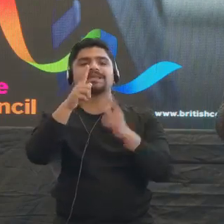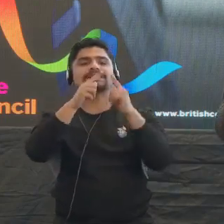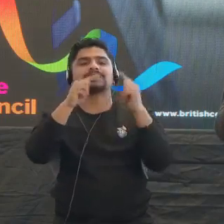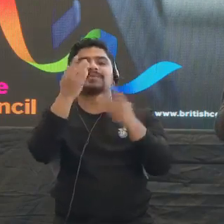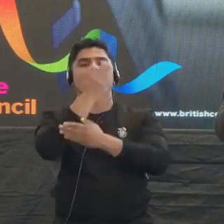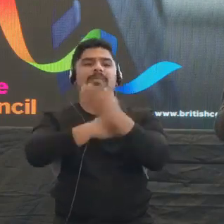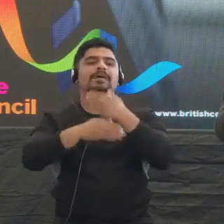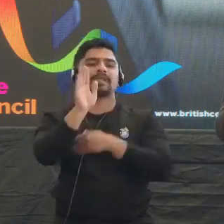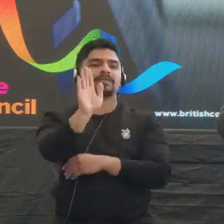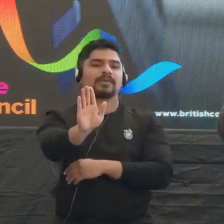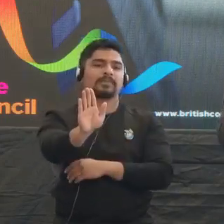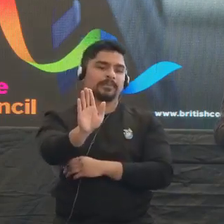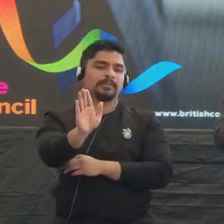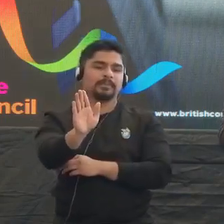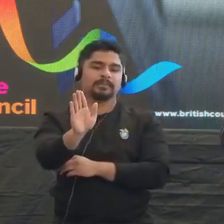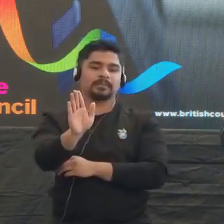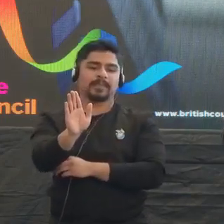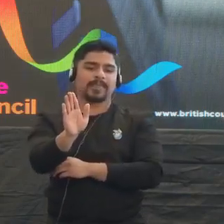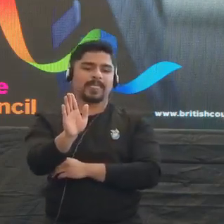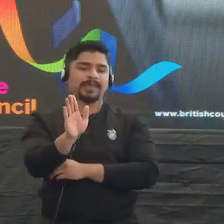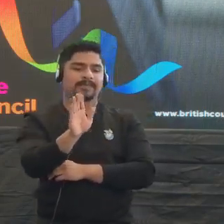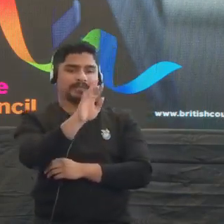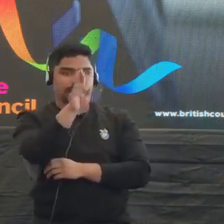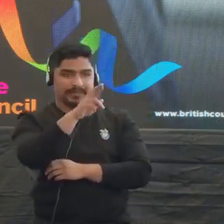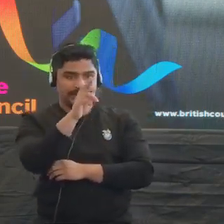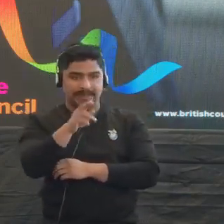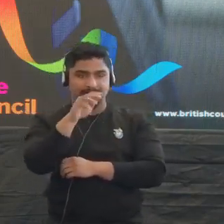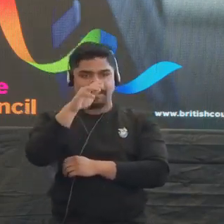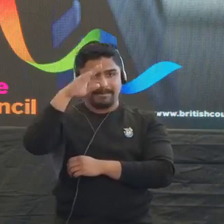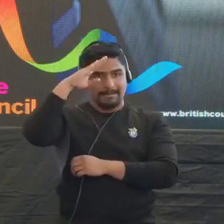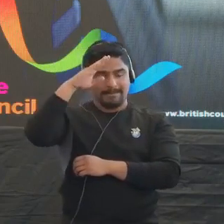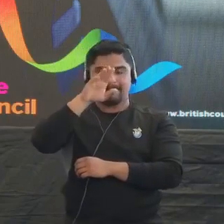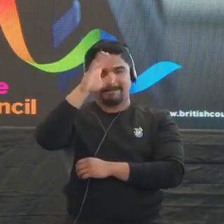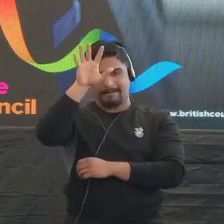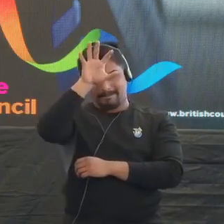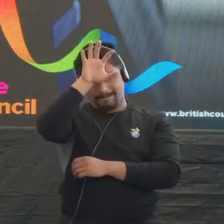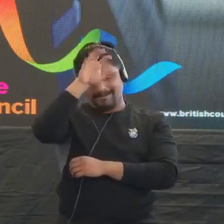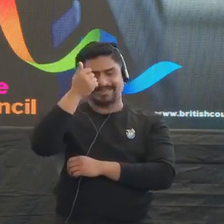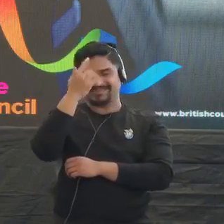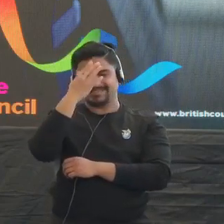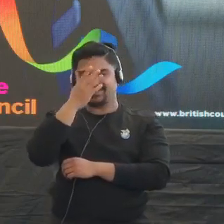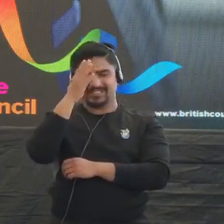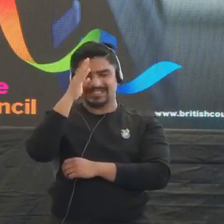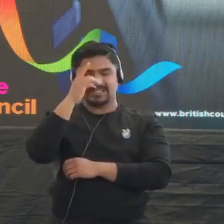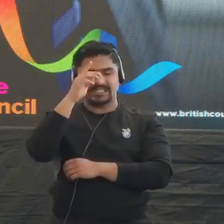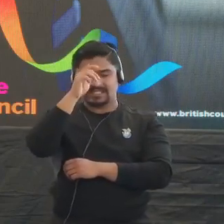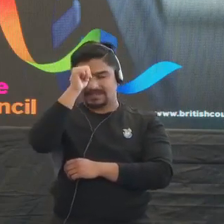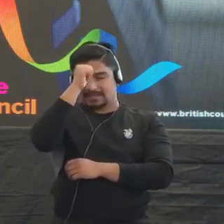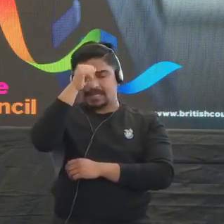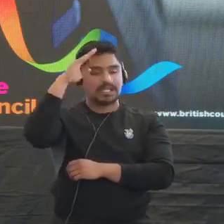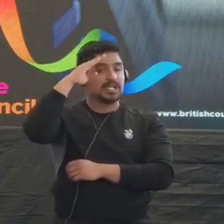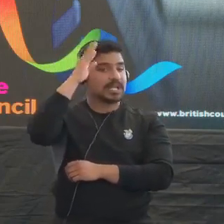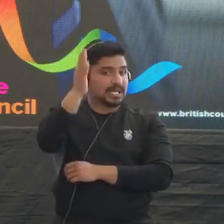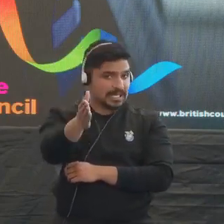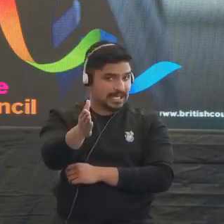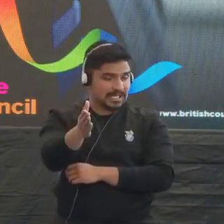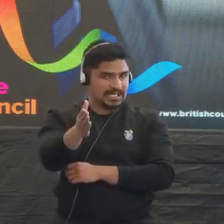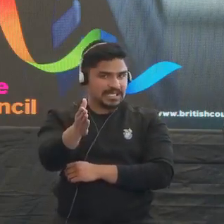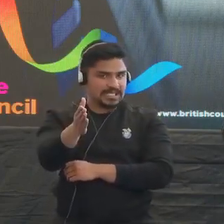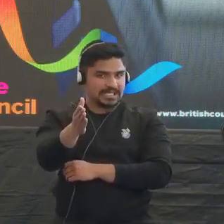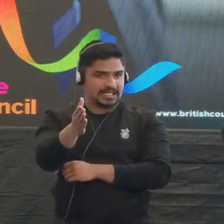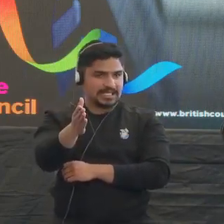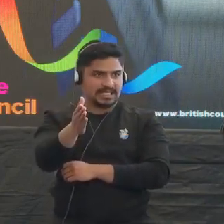And Indian government is in the way of formulating National Education